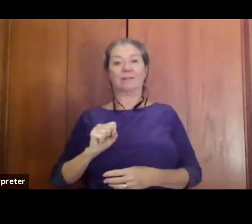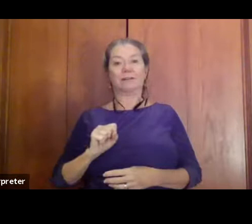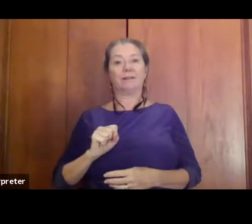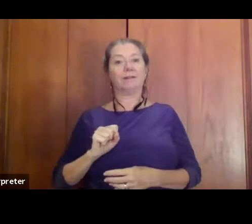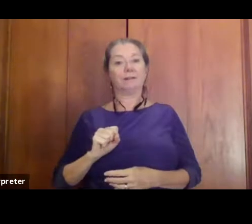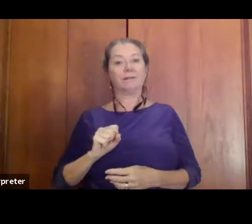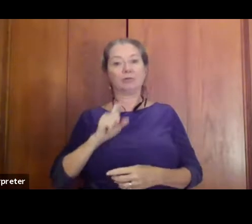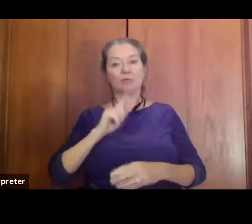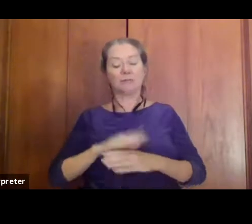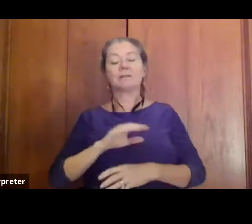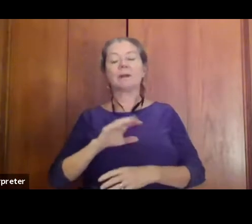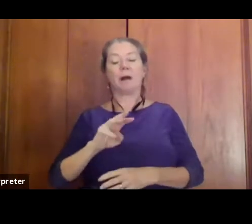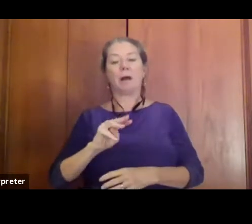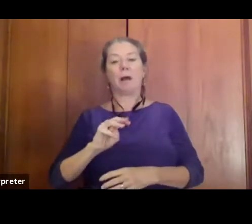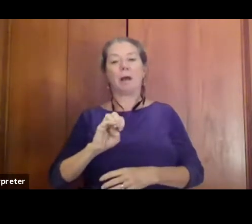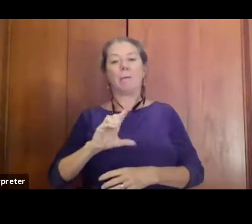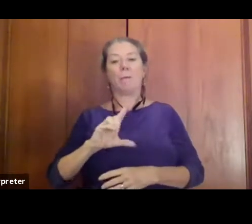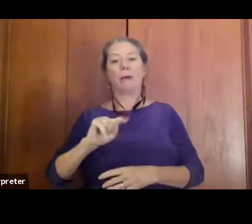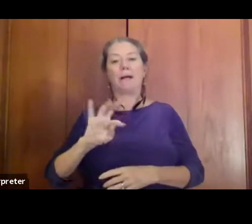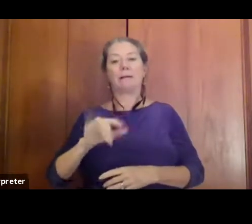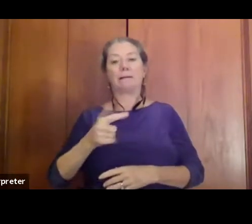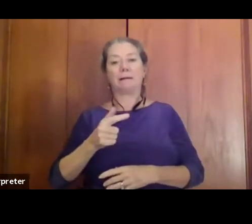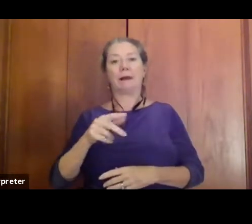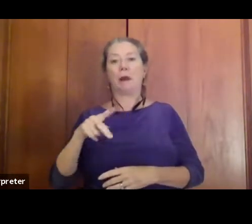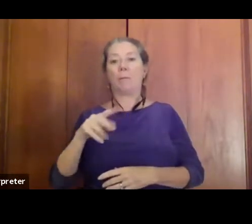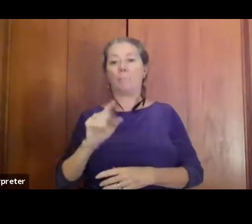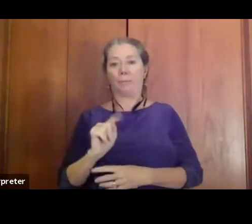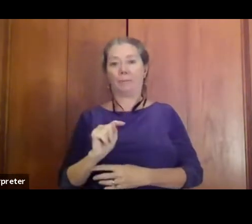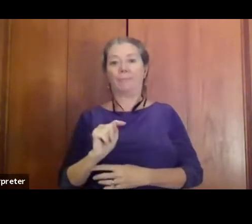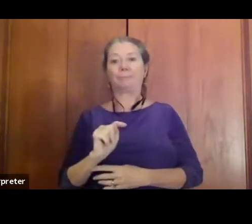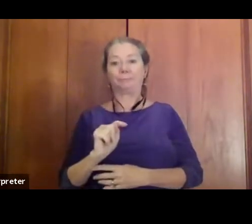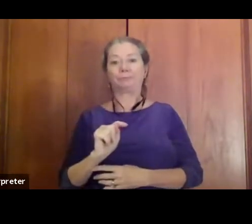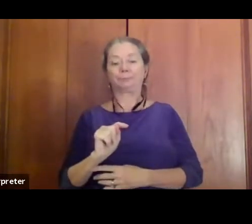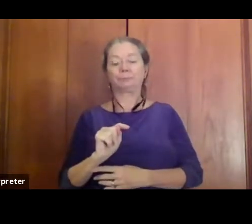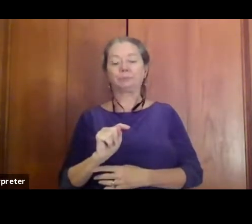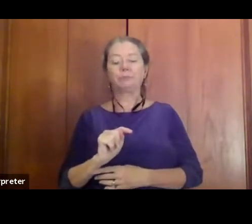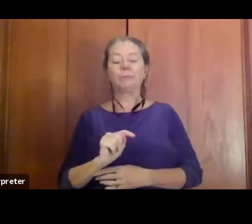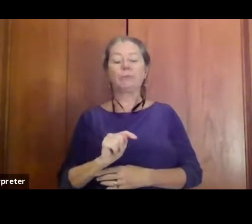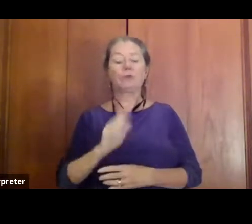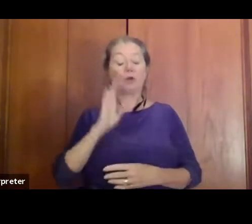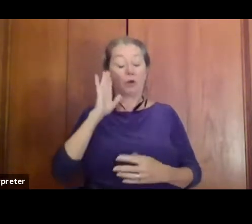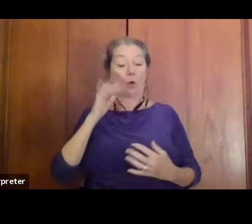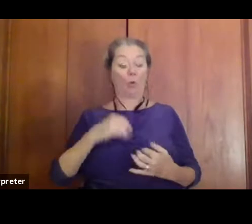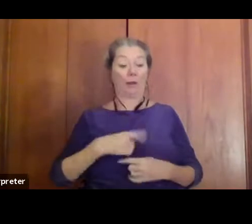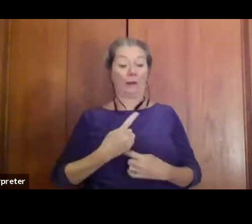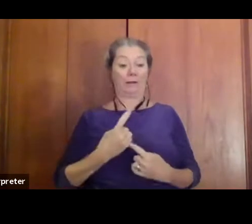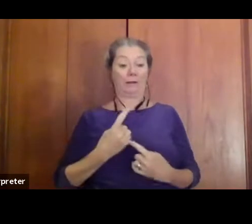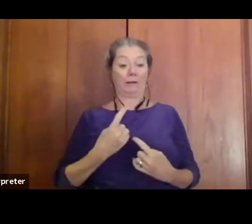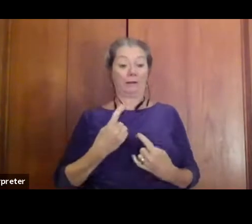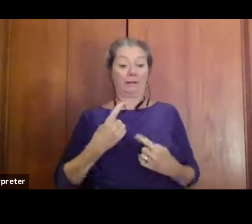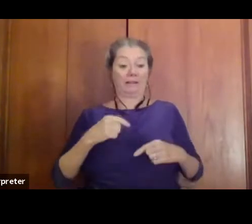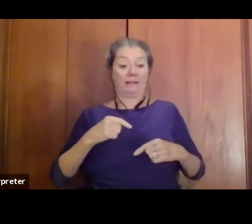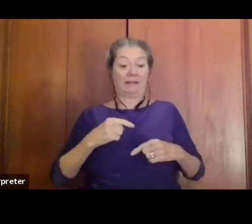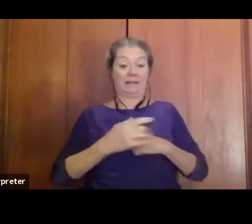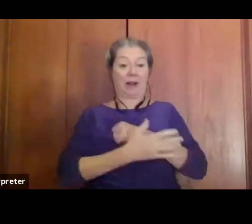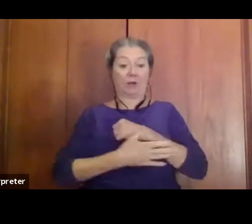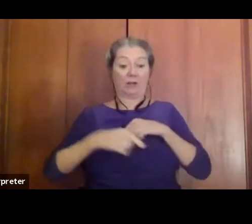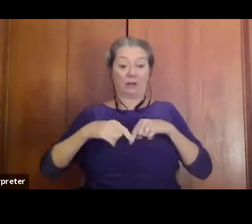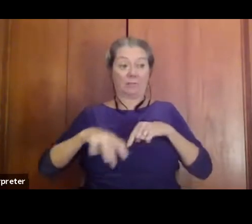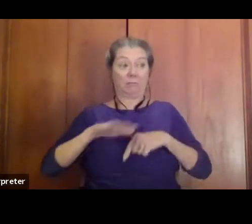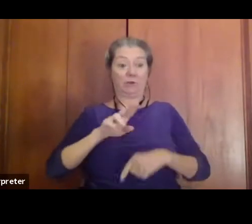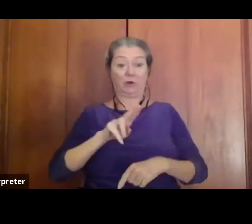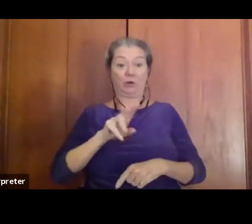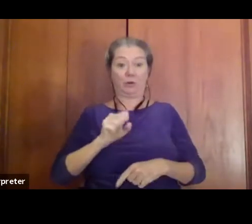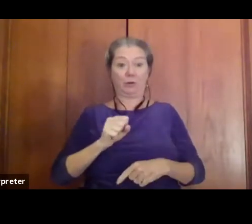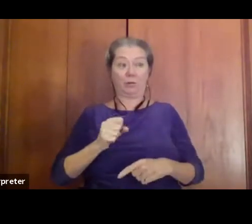Okay, and what we have today in this country, in the United States, is really